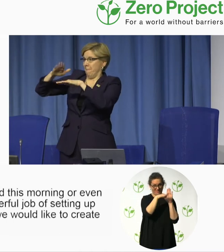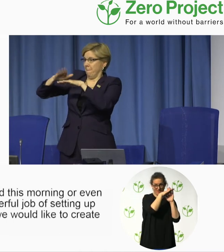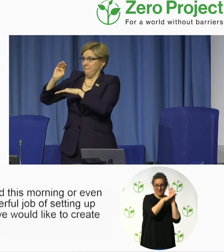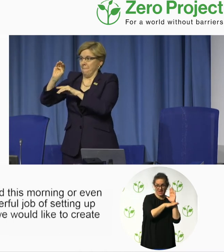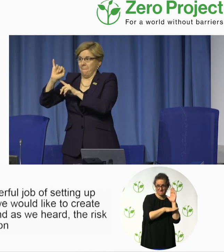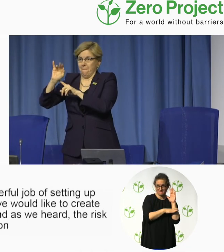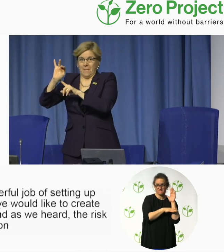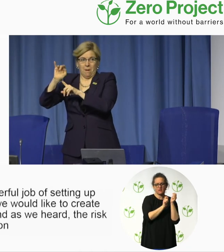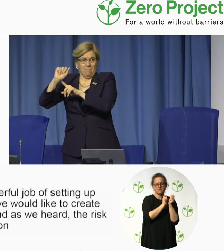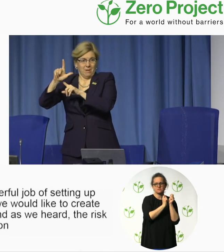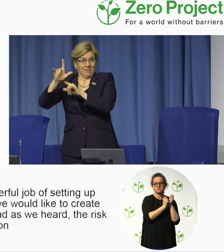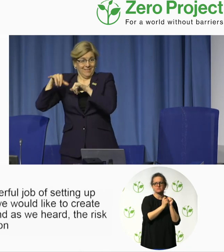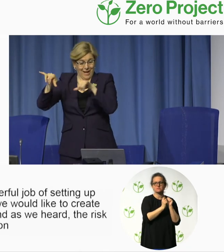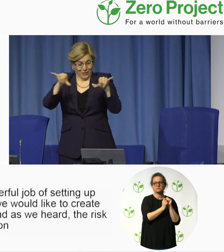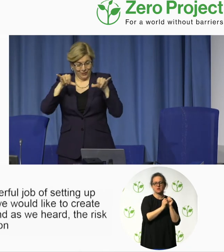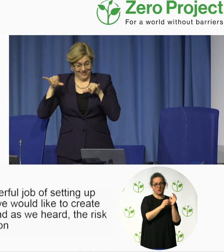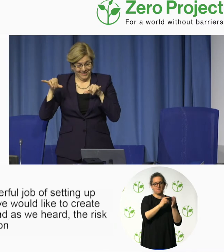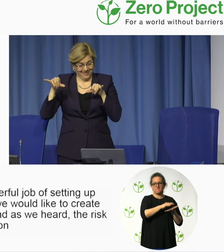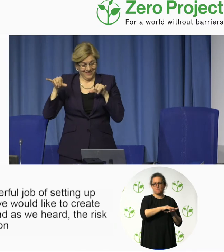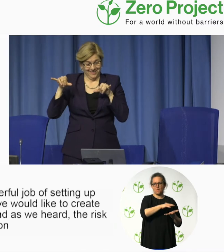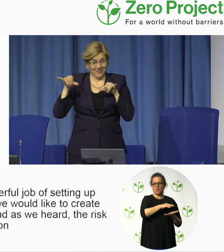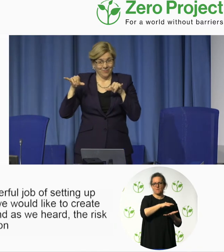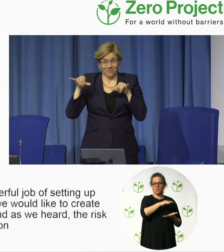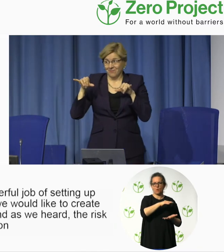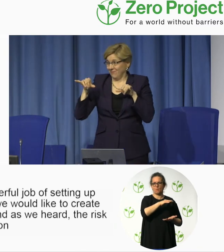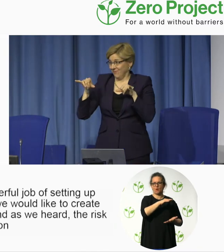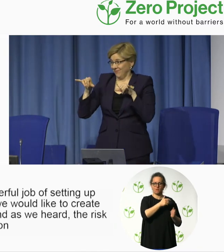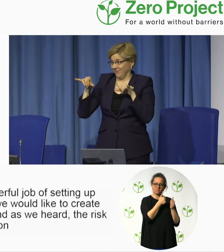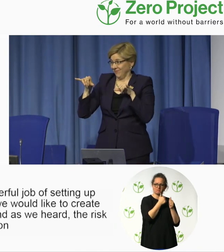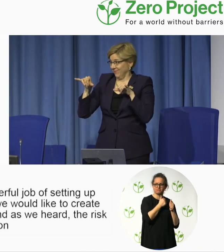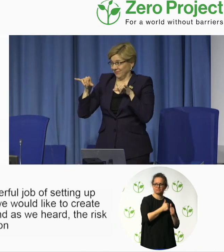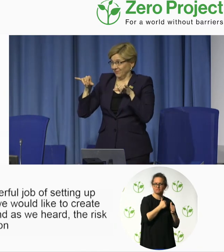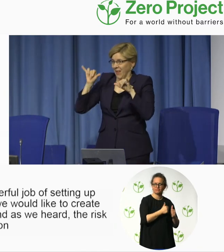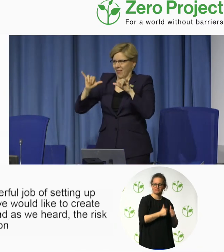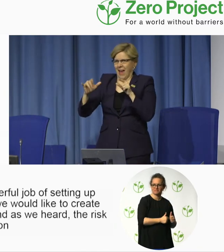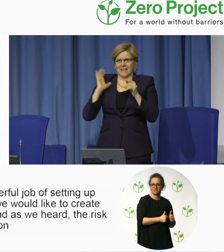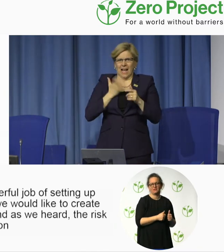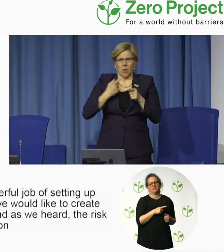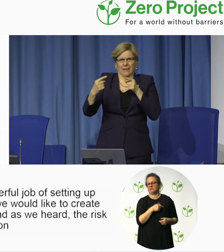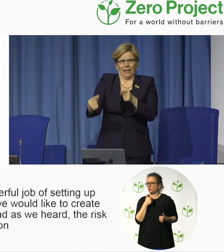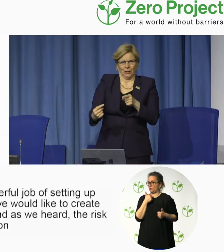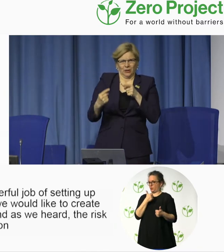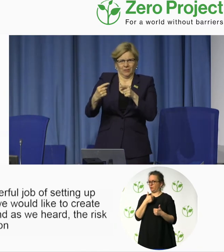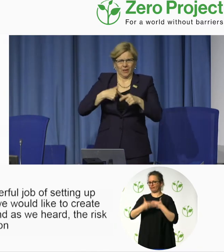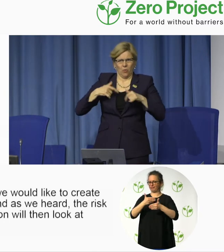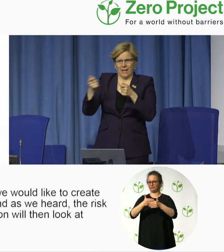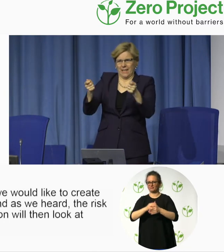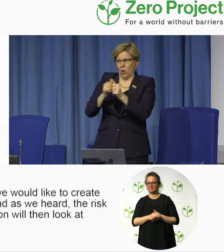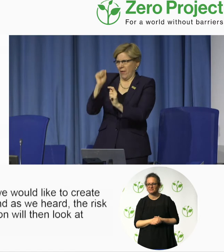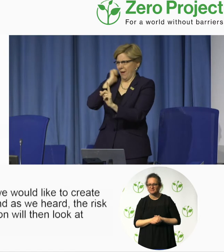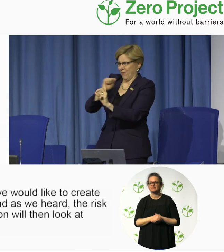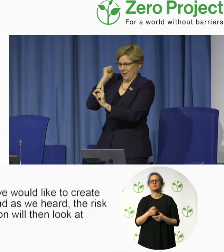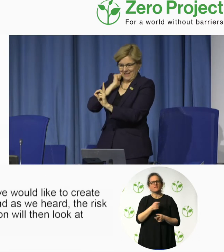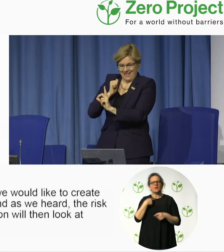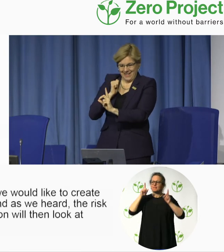and regulation will then look at really trying to satisfy the minimal standards. And I think that that's where the